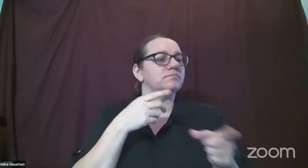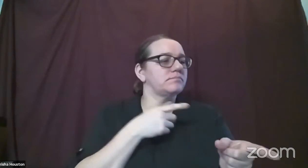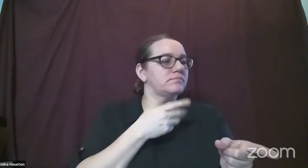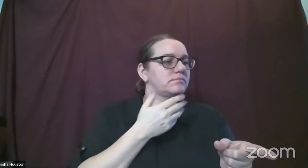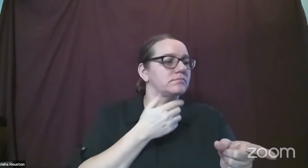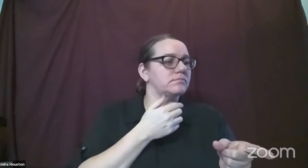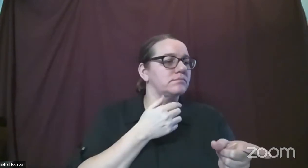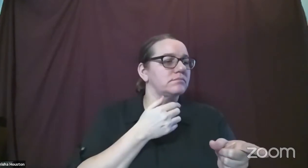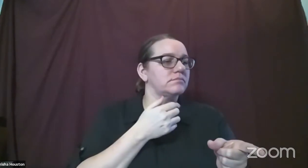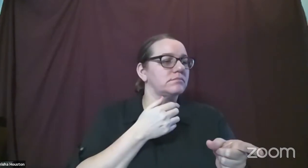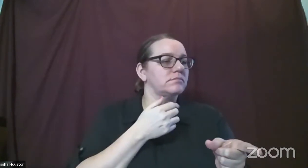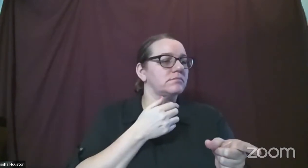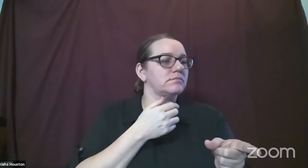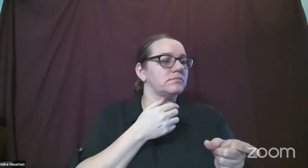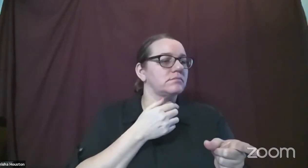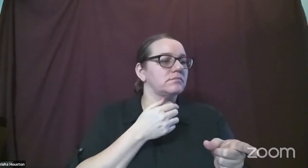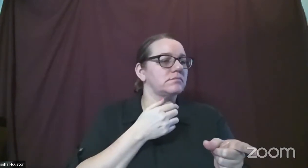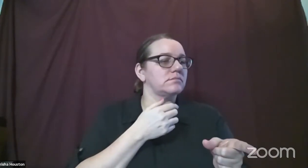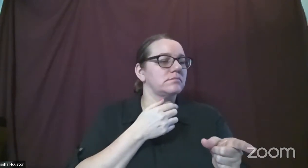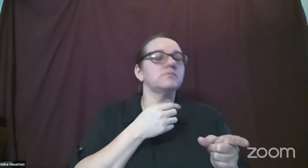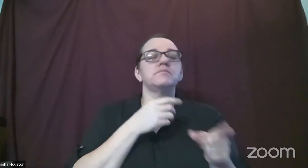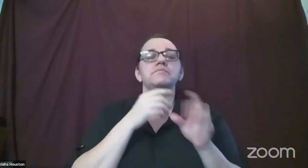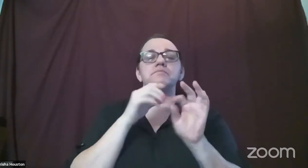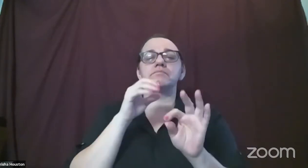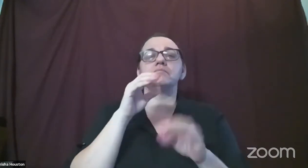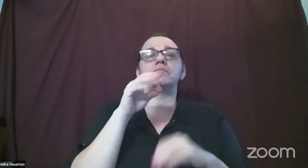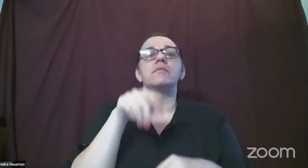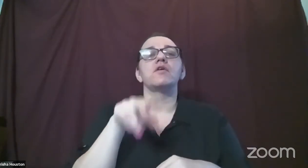I do, excuse me, one moment.